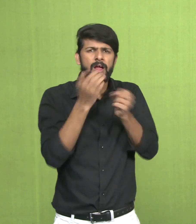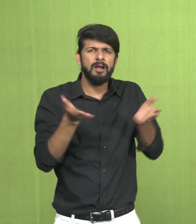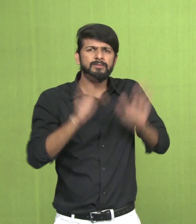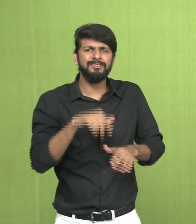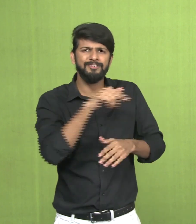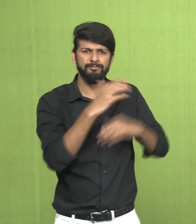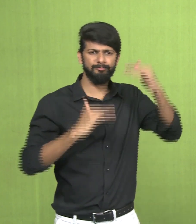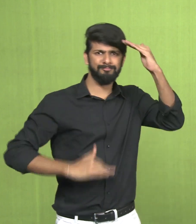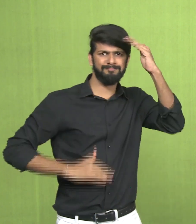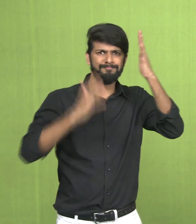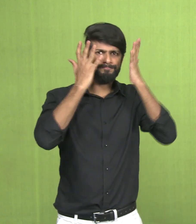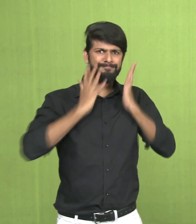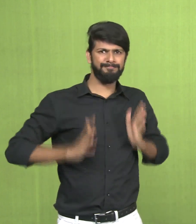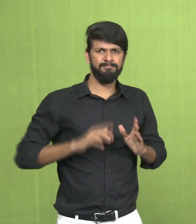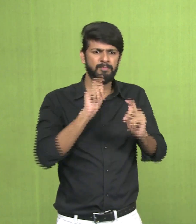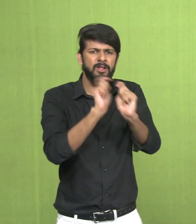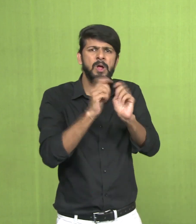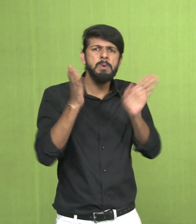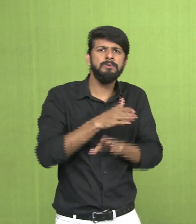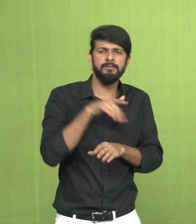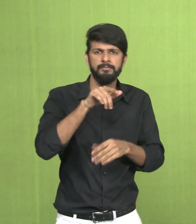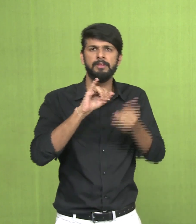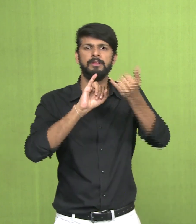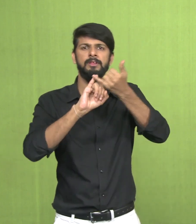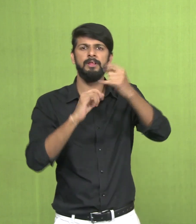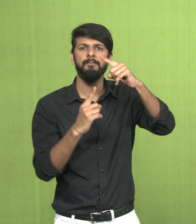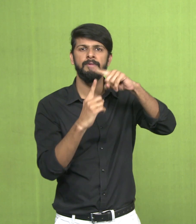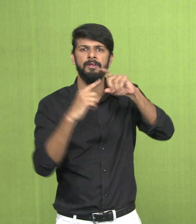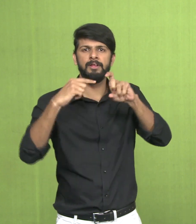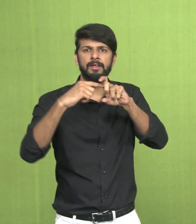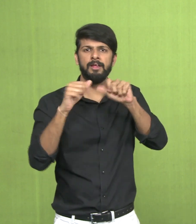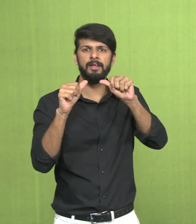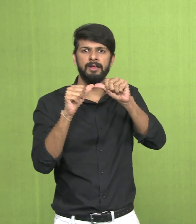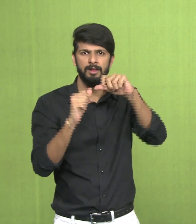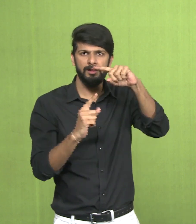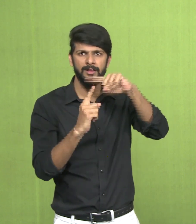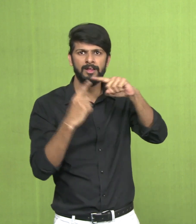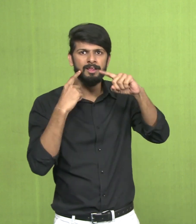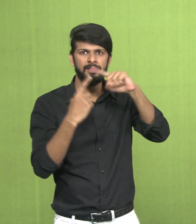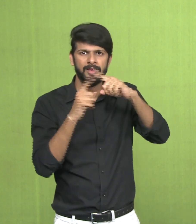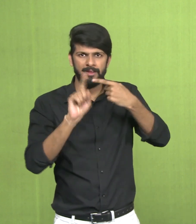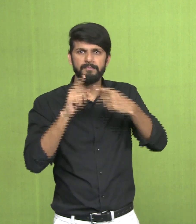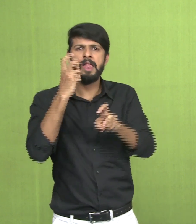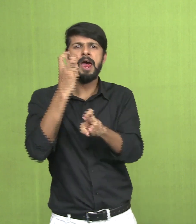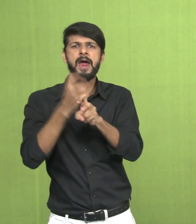Answers. The first answer, the priest bust is made of a stone which is called